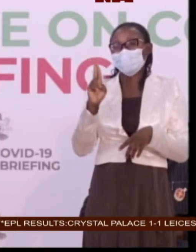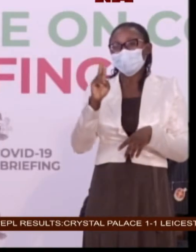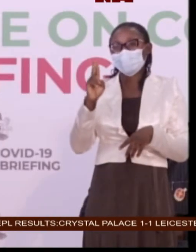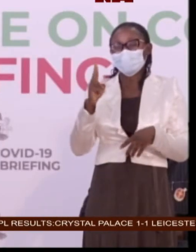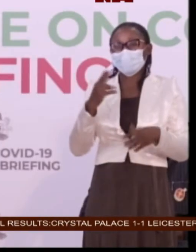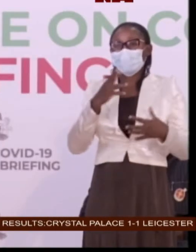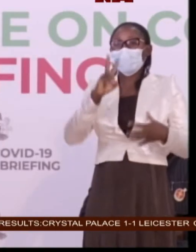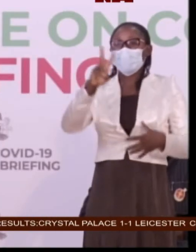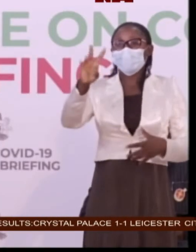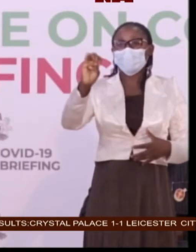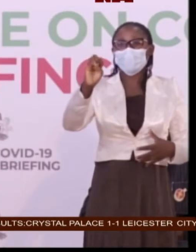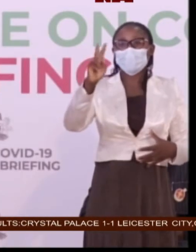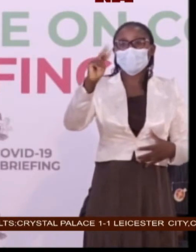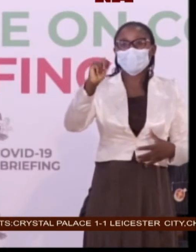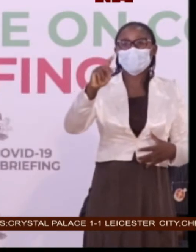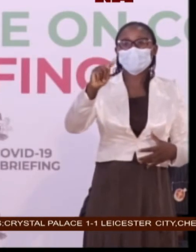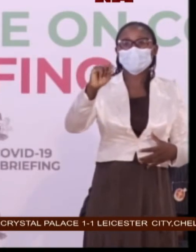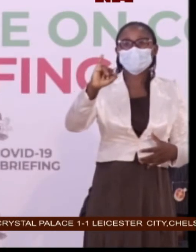ventilators.